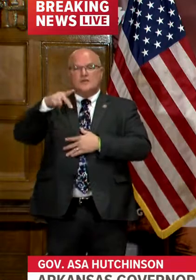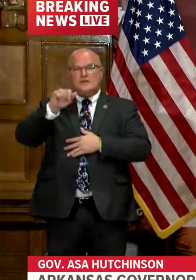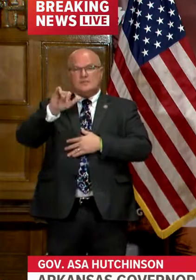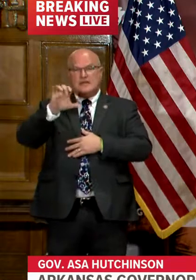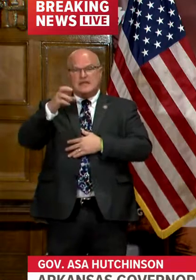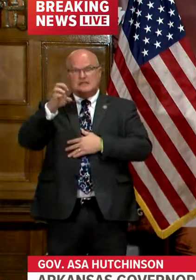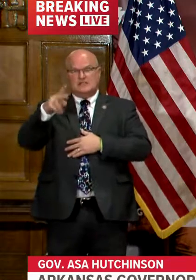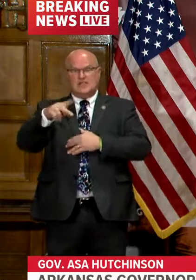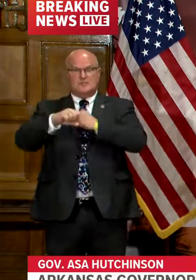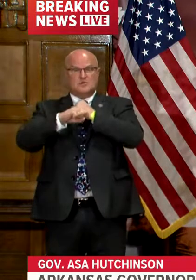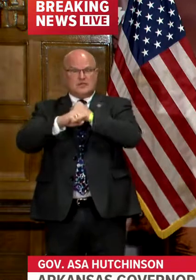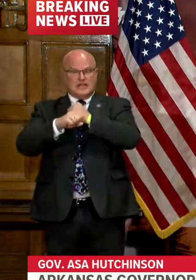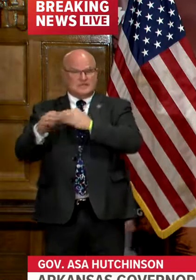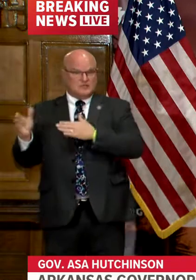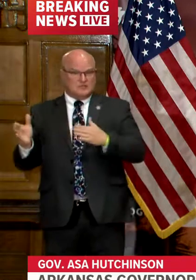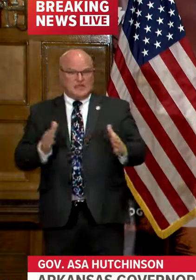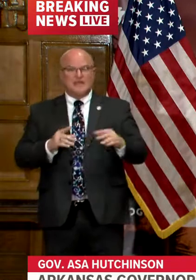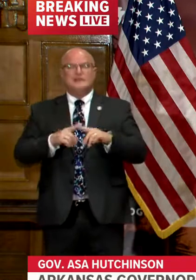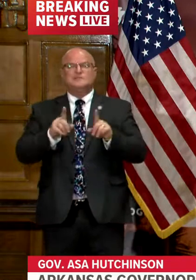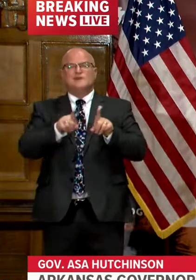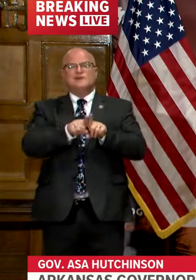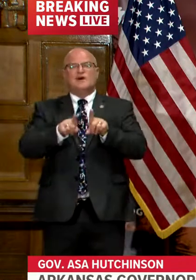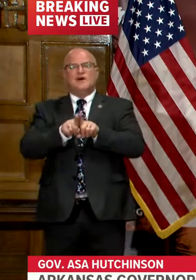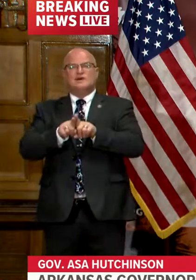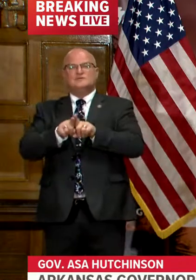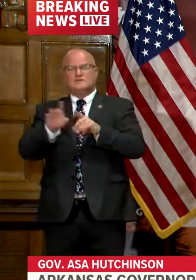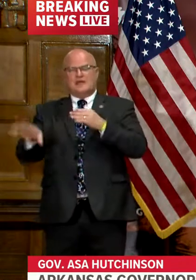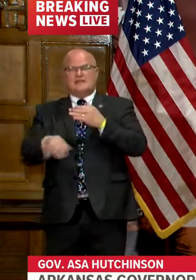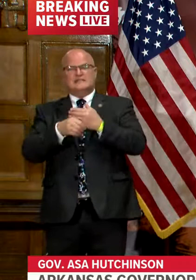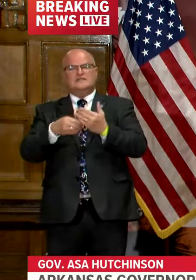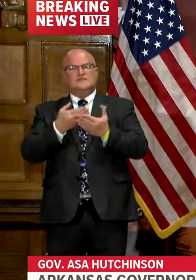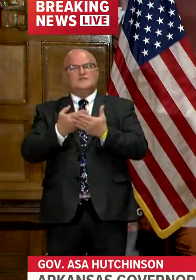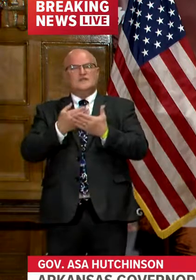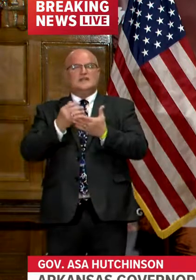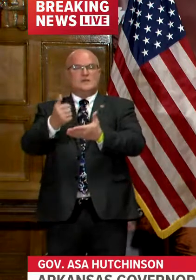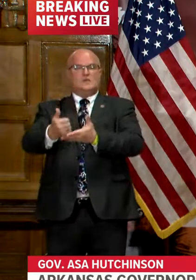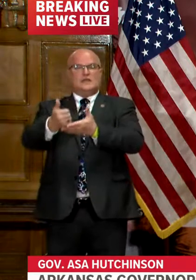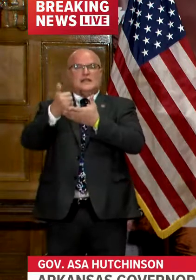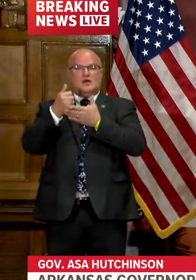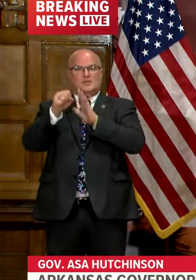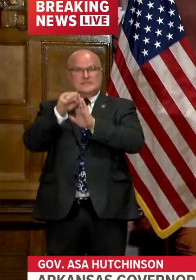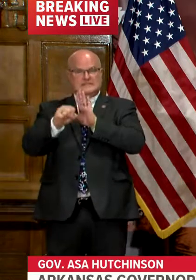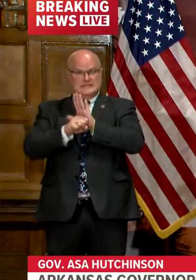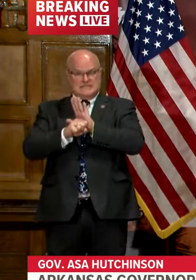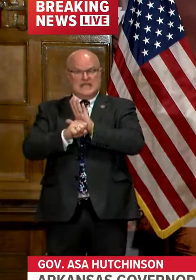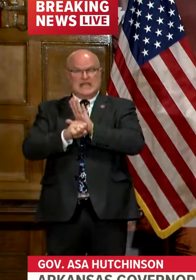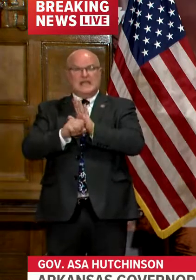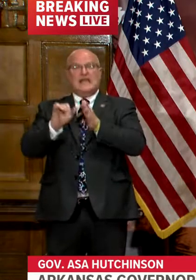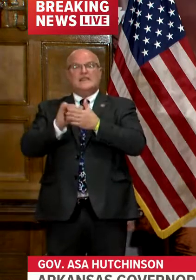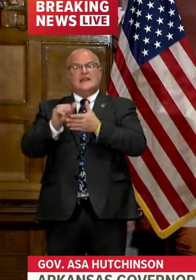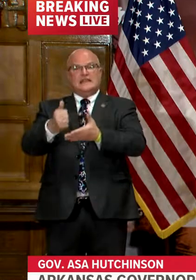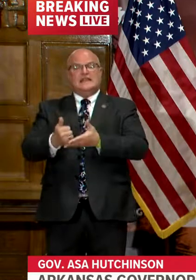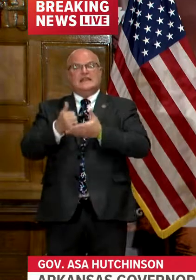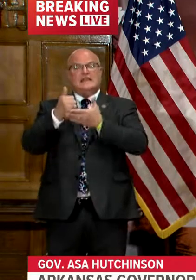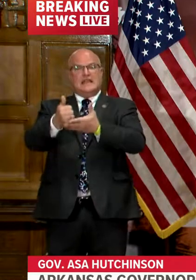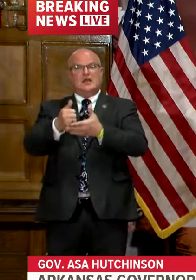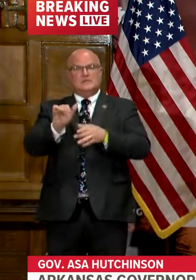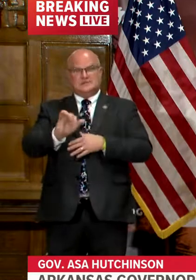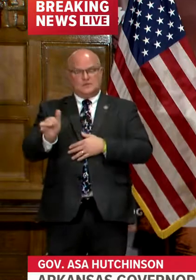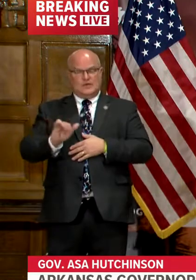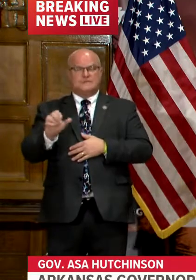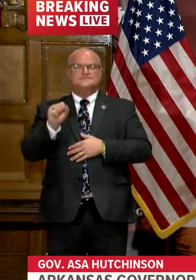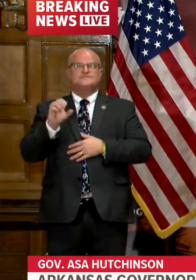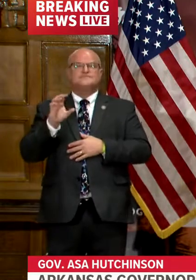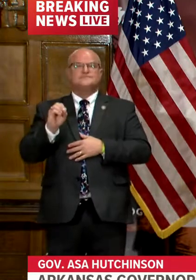Paycheck Protection Plan, but also it'll be additional funding that will help the states that can help as well.